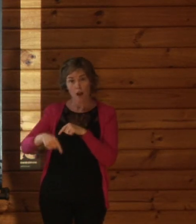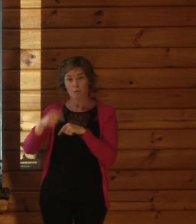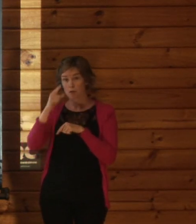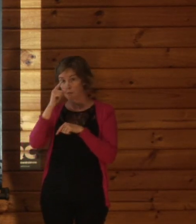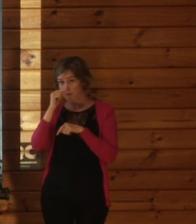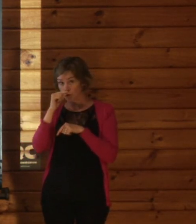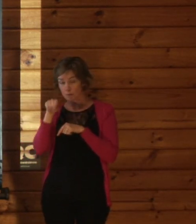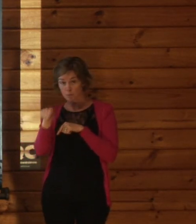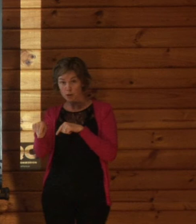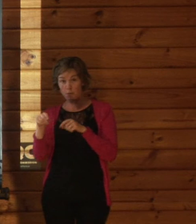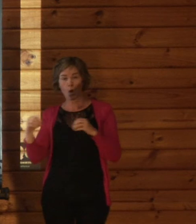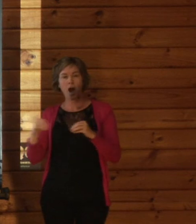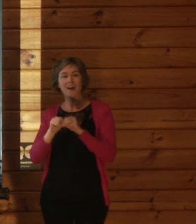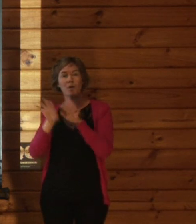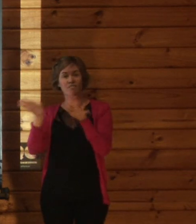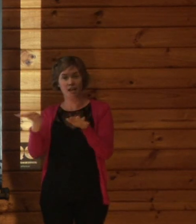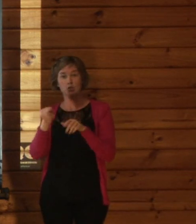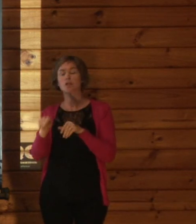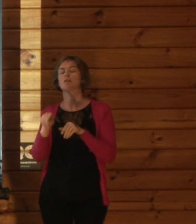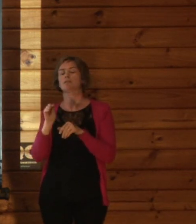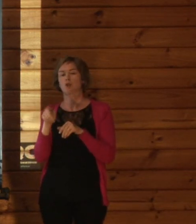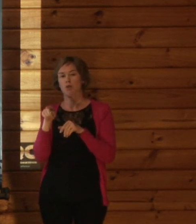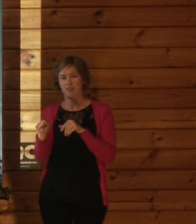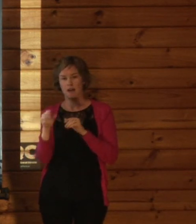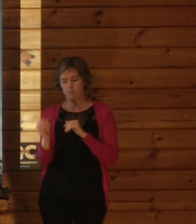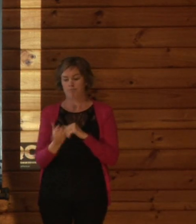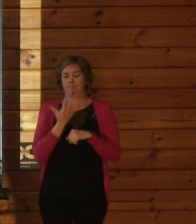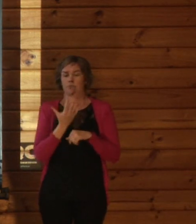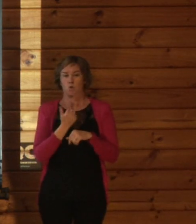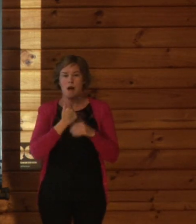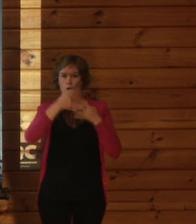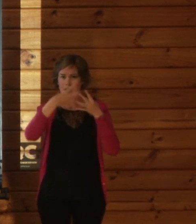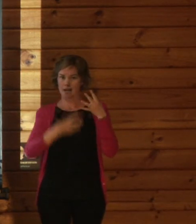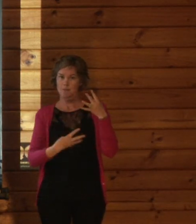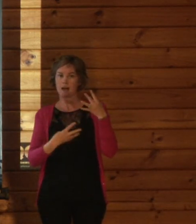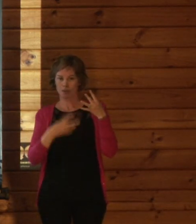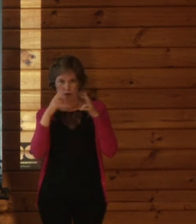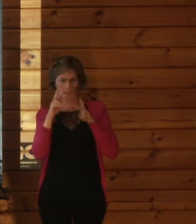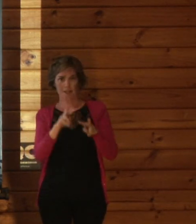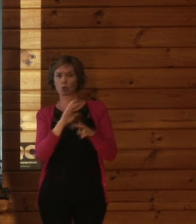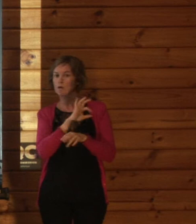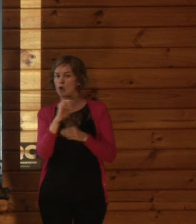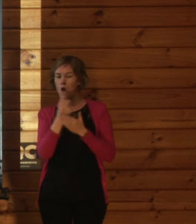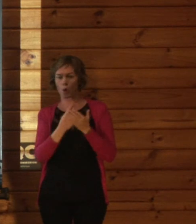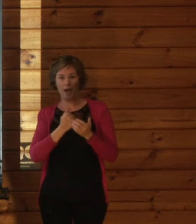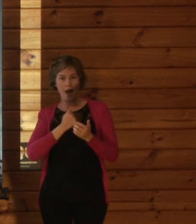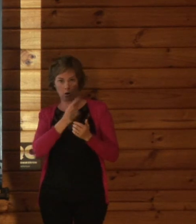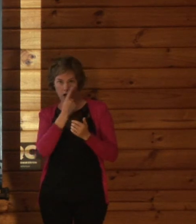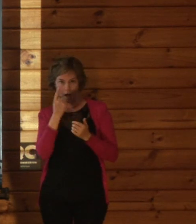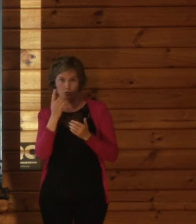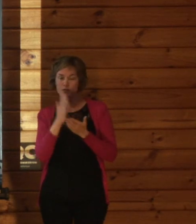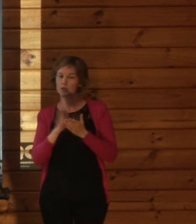us. So certainly it's not just our eyes, it's crowdsourcing. All the engineers in town have contributed. Is that completed or